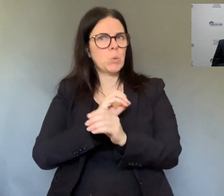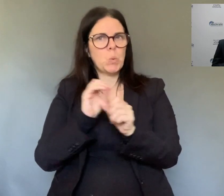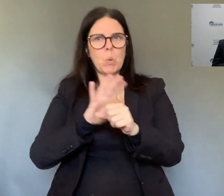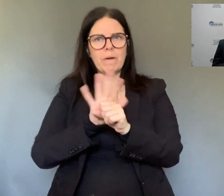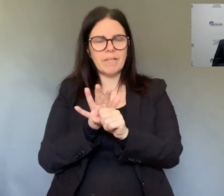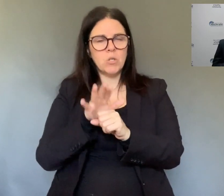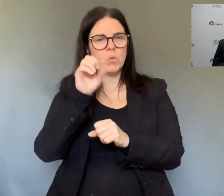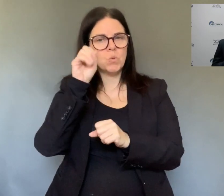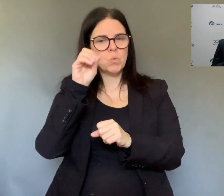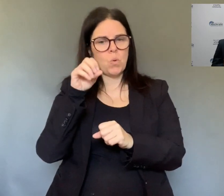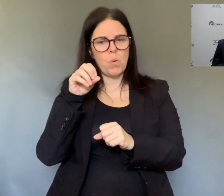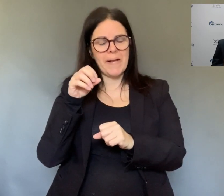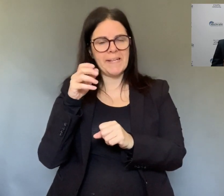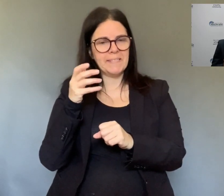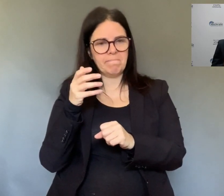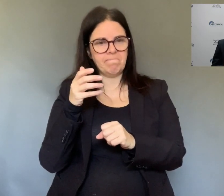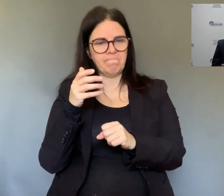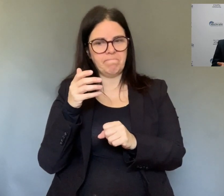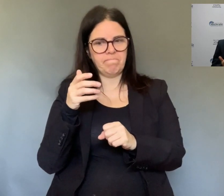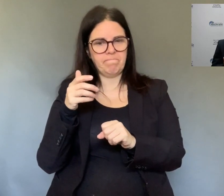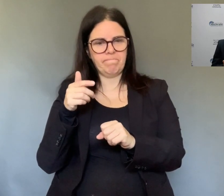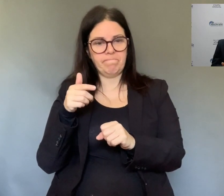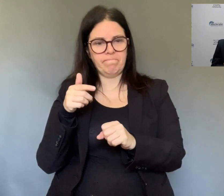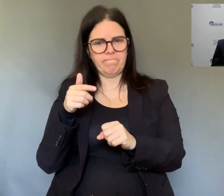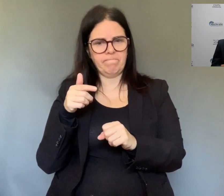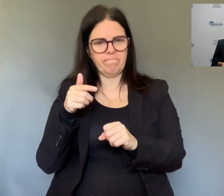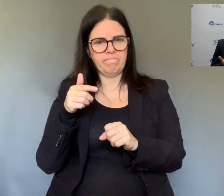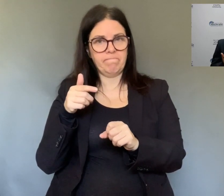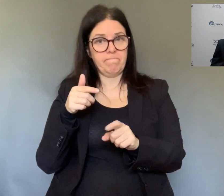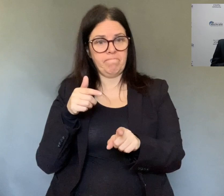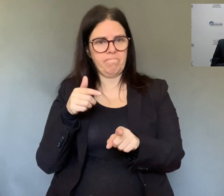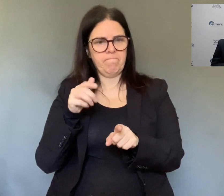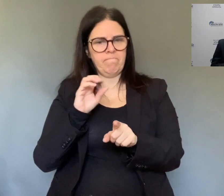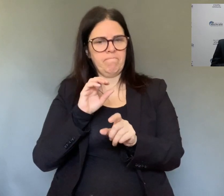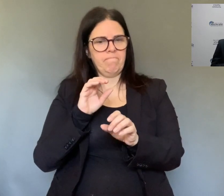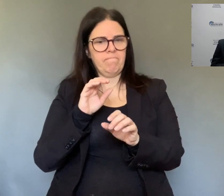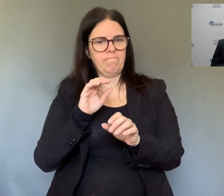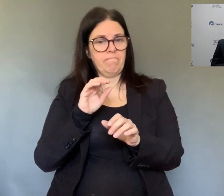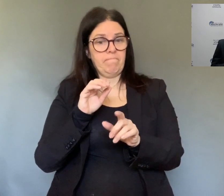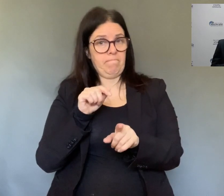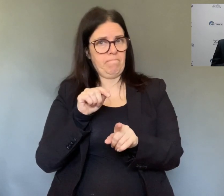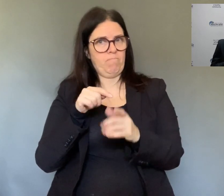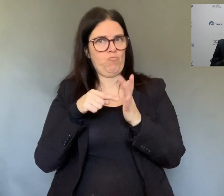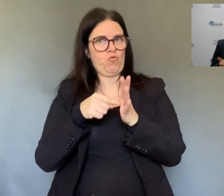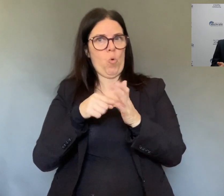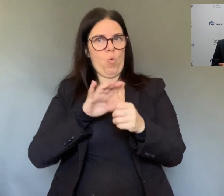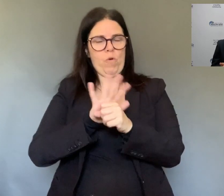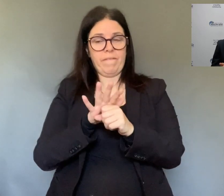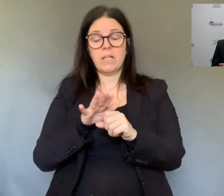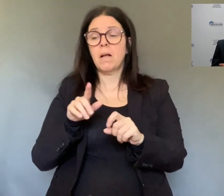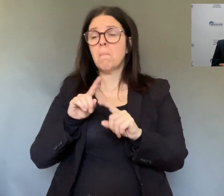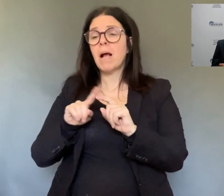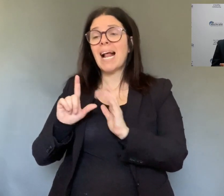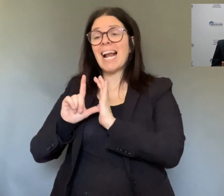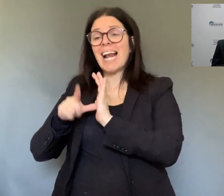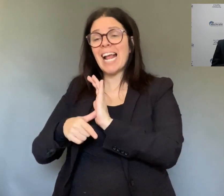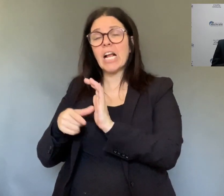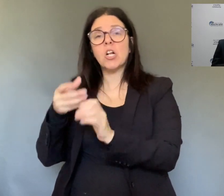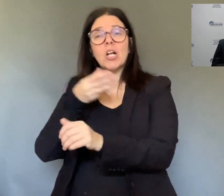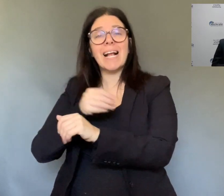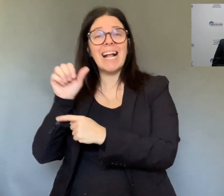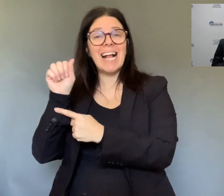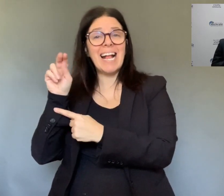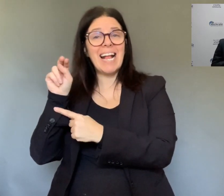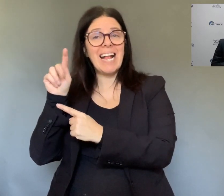to say whether they're actively infected. But then when antibody testing was done, it showed positive for COVID-19. So that means